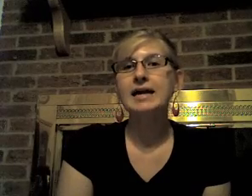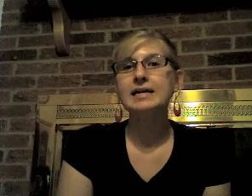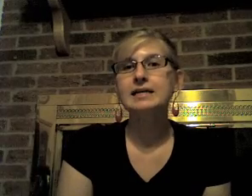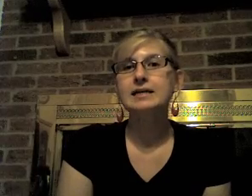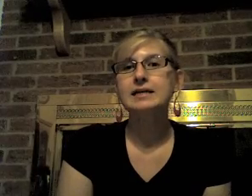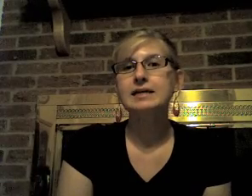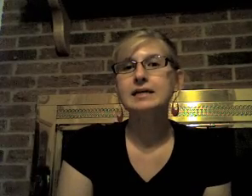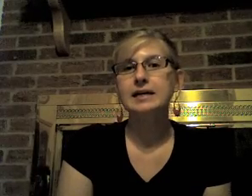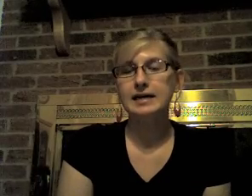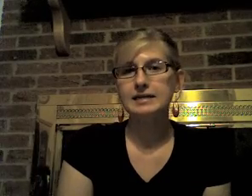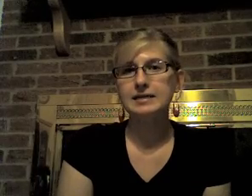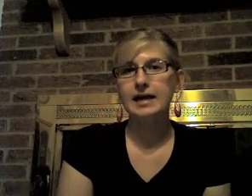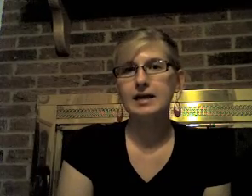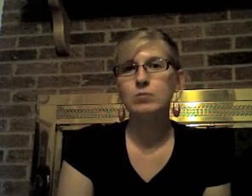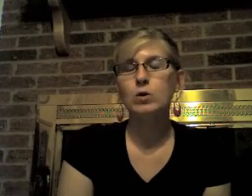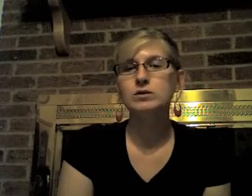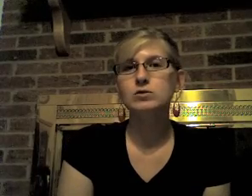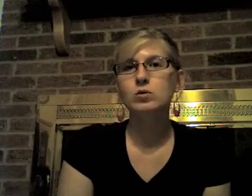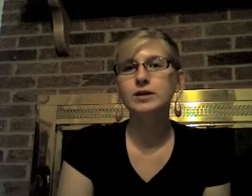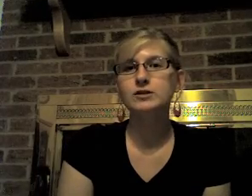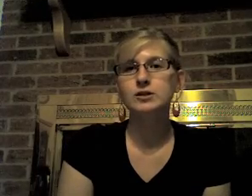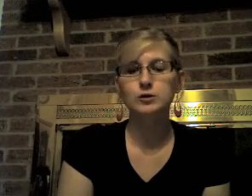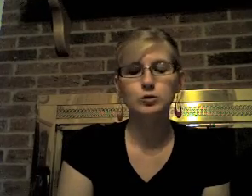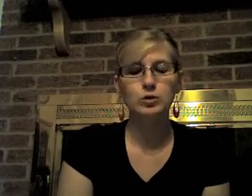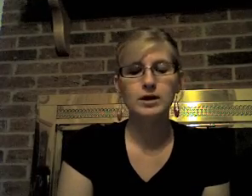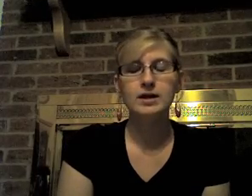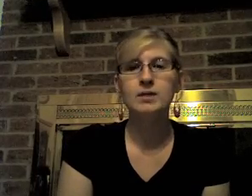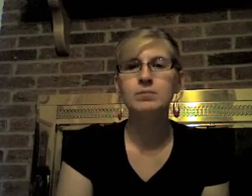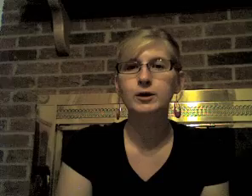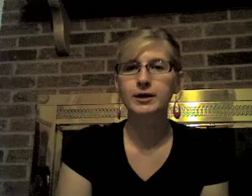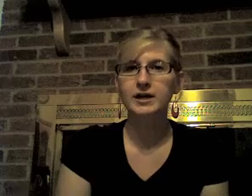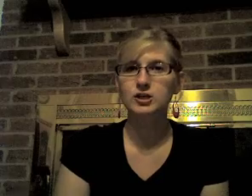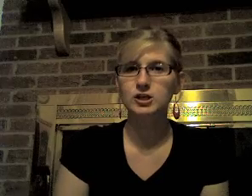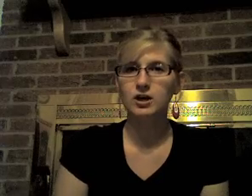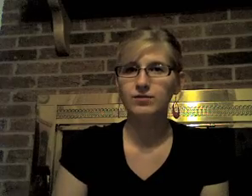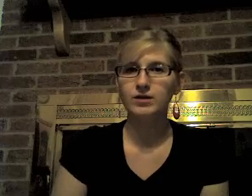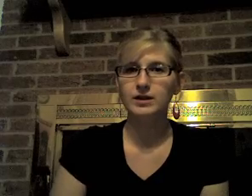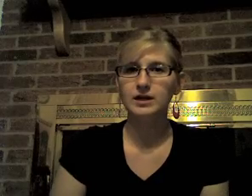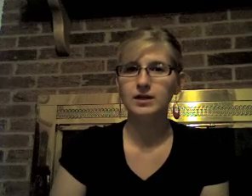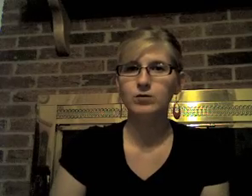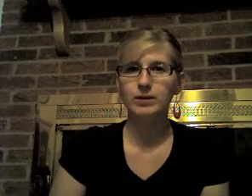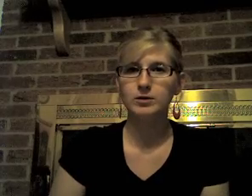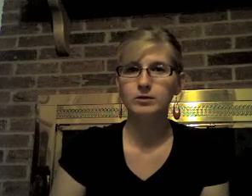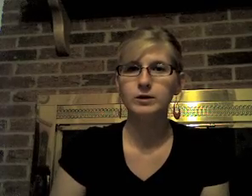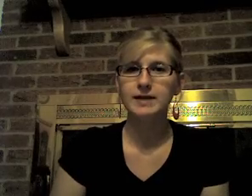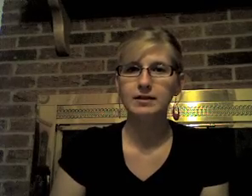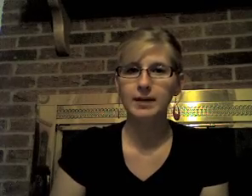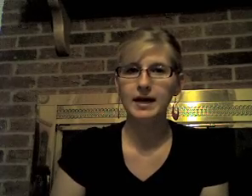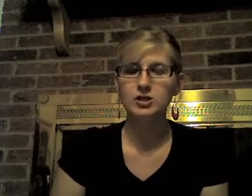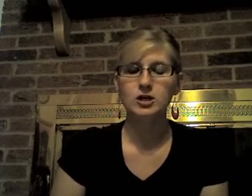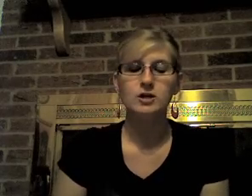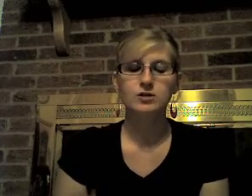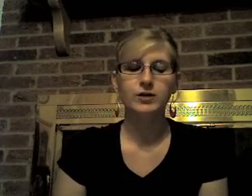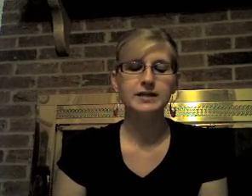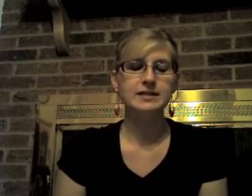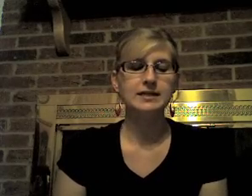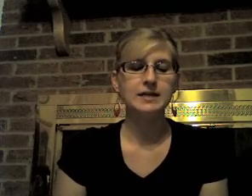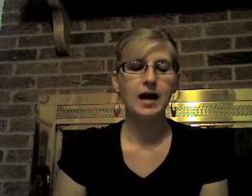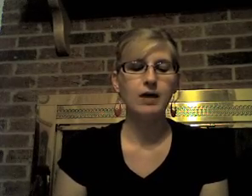sign it, and I'm also going to number each of the vocabulary words on the page. So for instance, I will